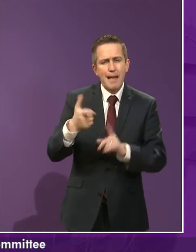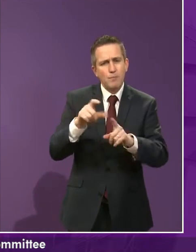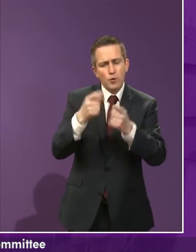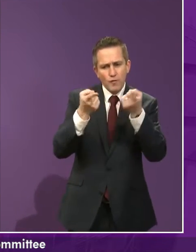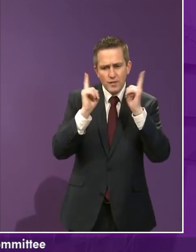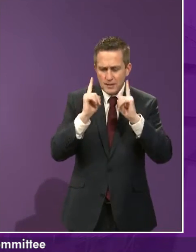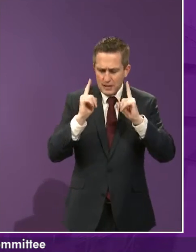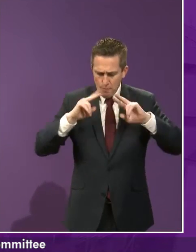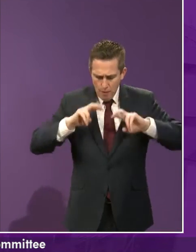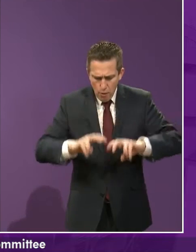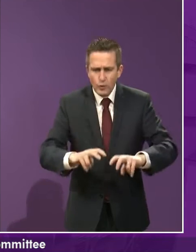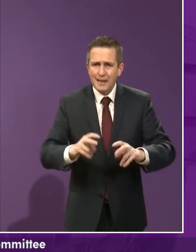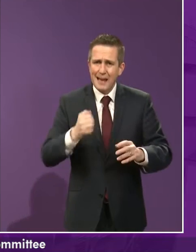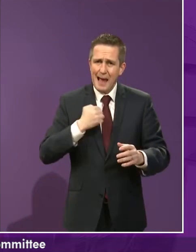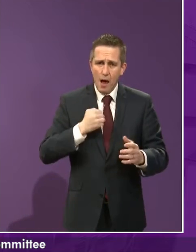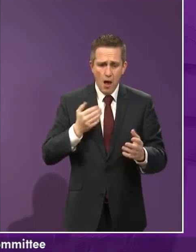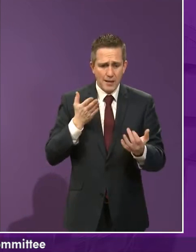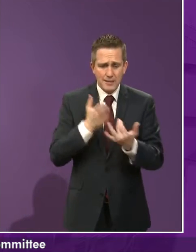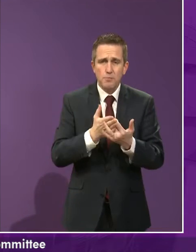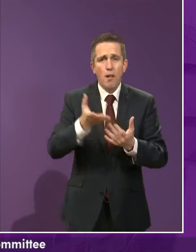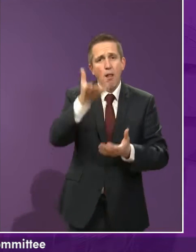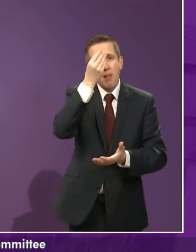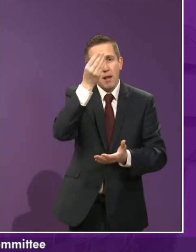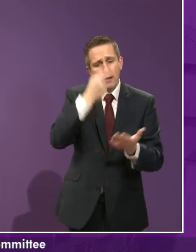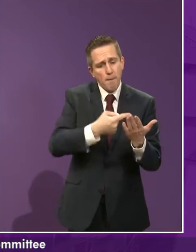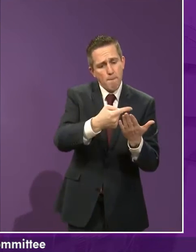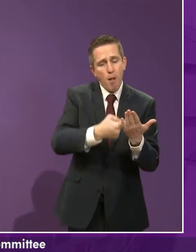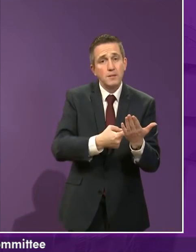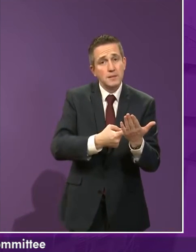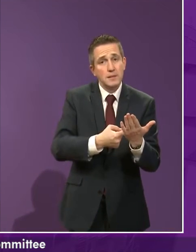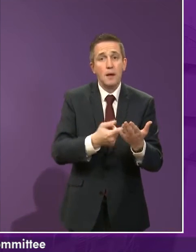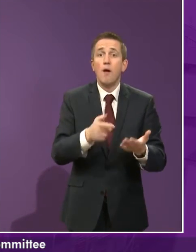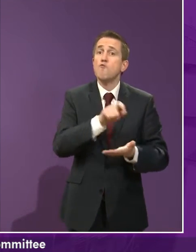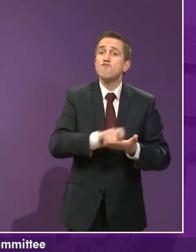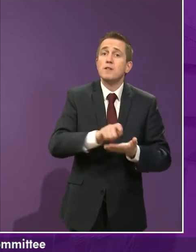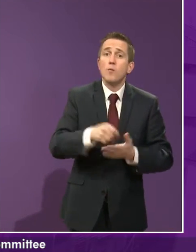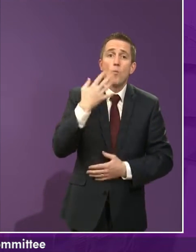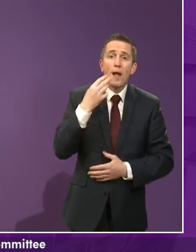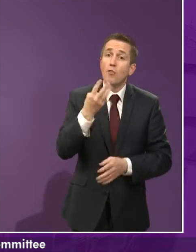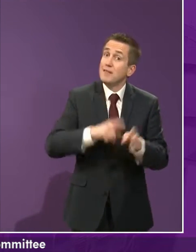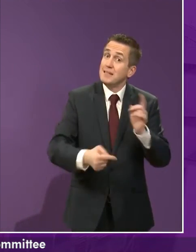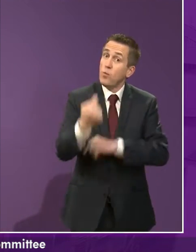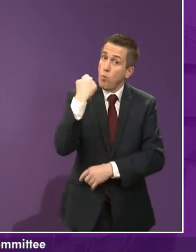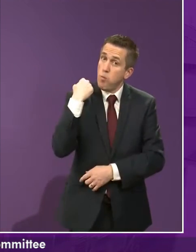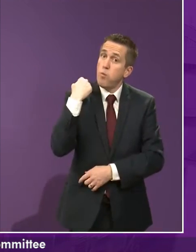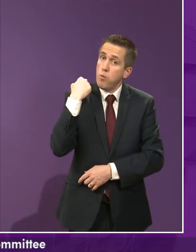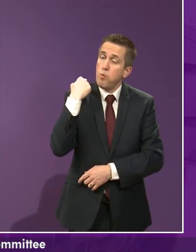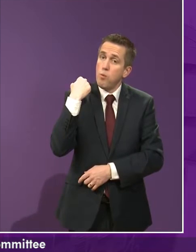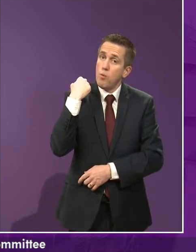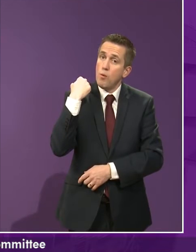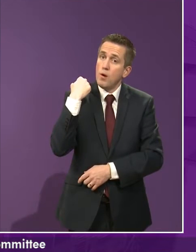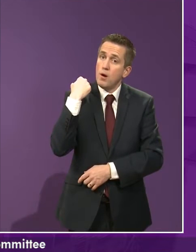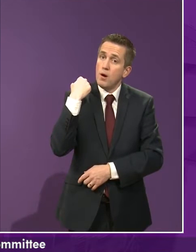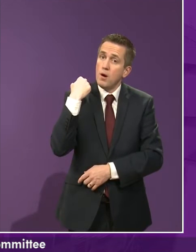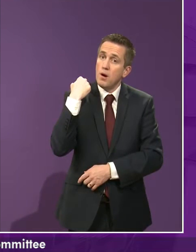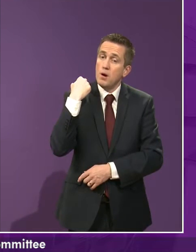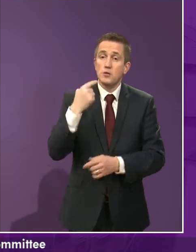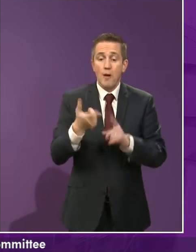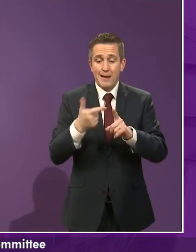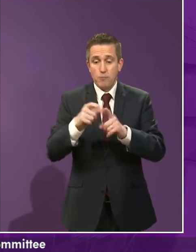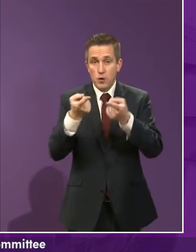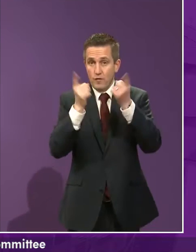our accessible and inclusive learning policy, which we introduced over 3 years ago. And the intention behind that has been to